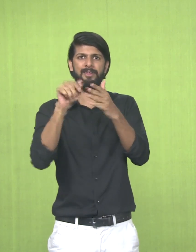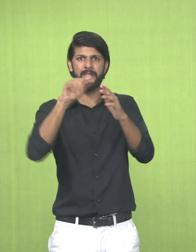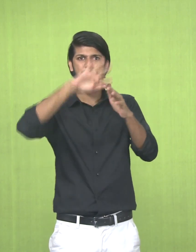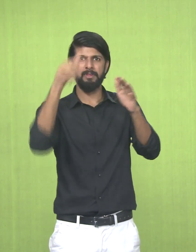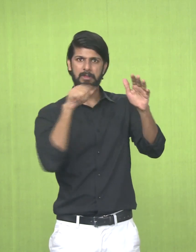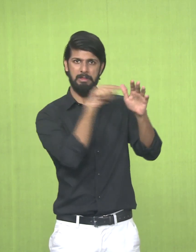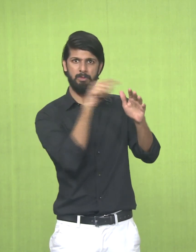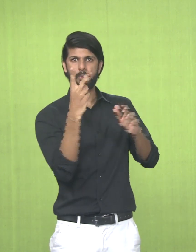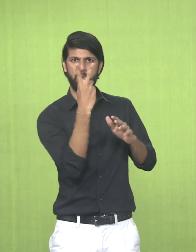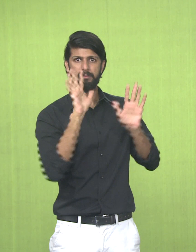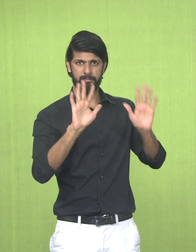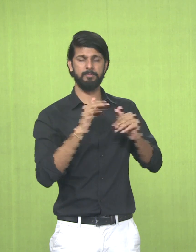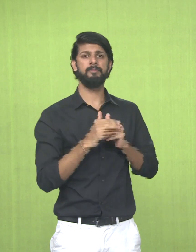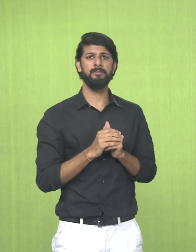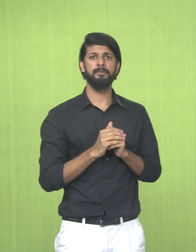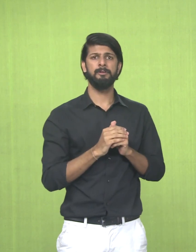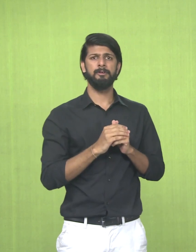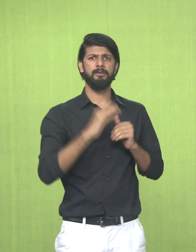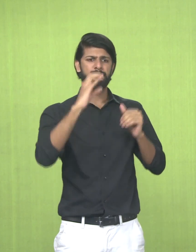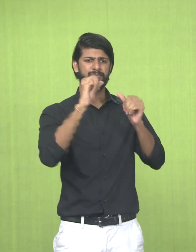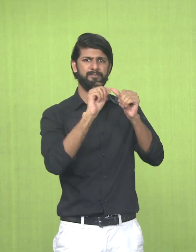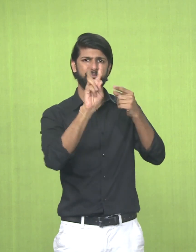The Ajanta and Bagh caves